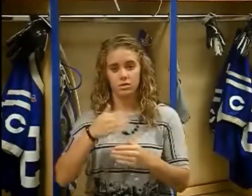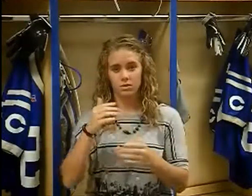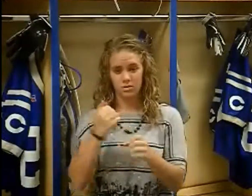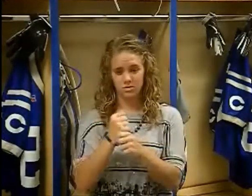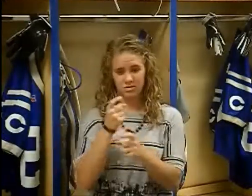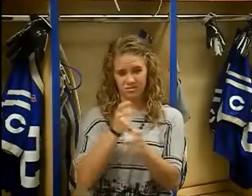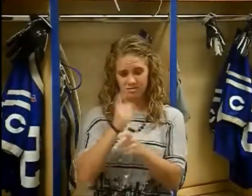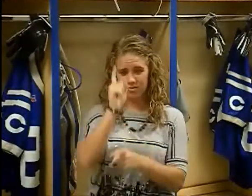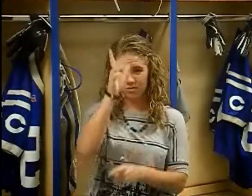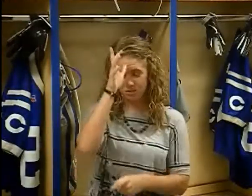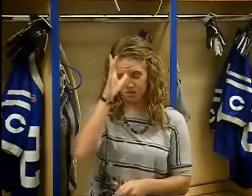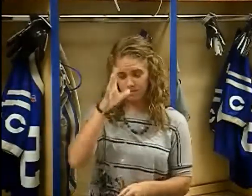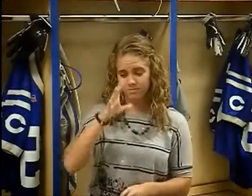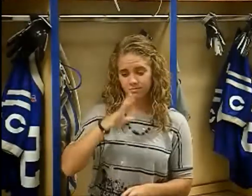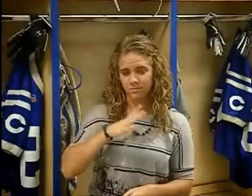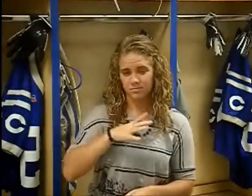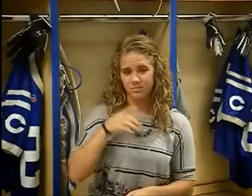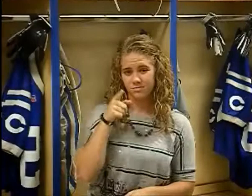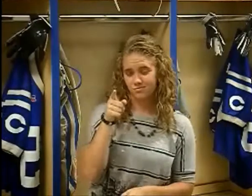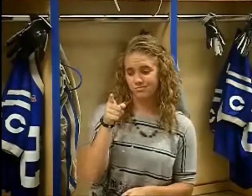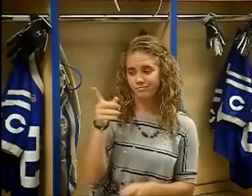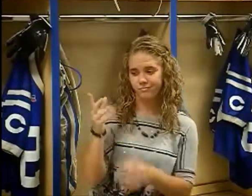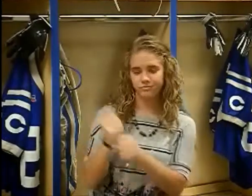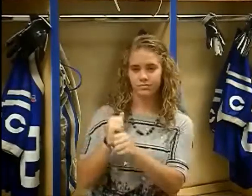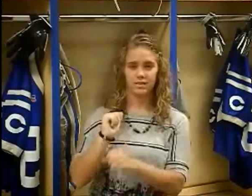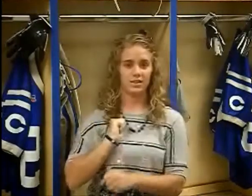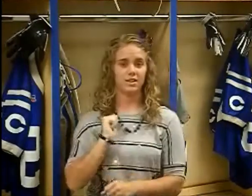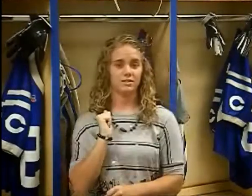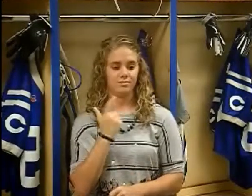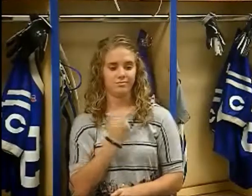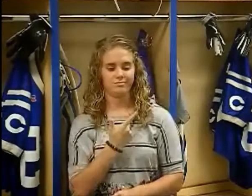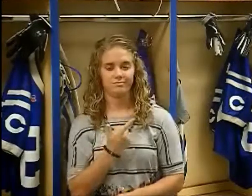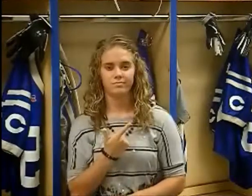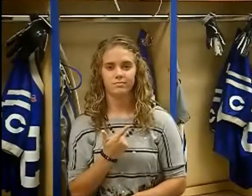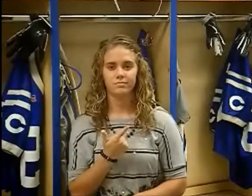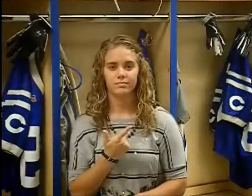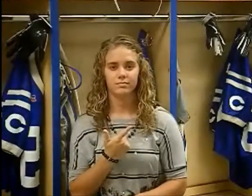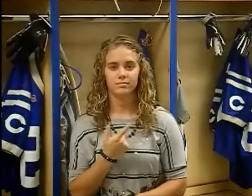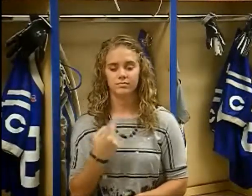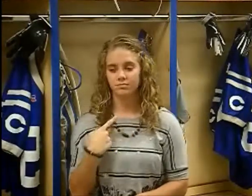You mess with one Man, you've got a song